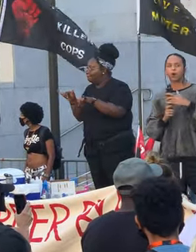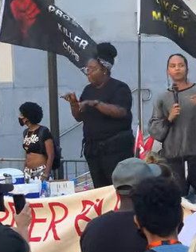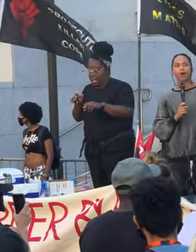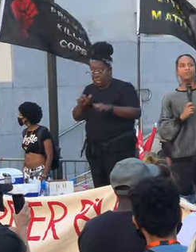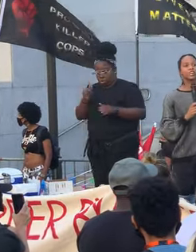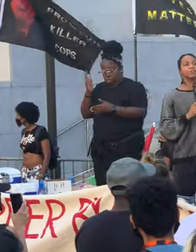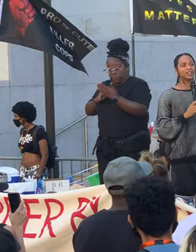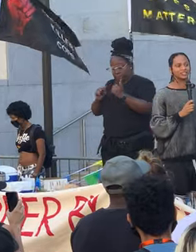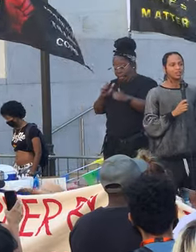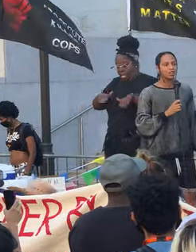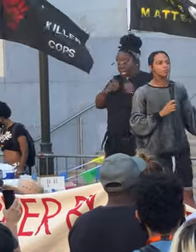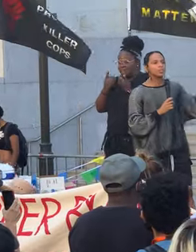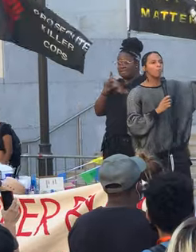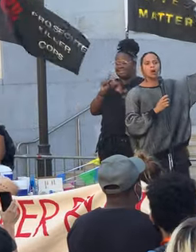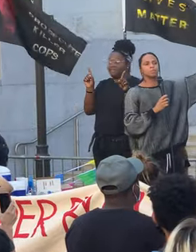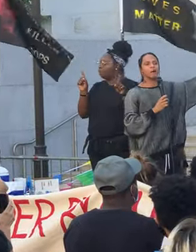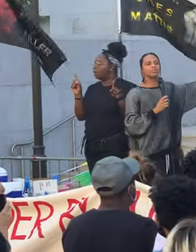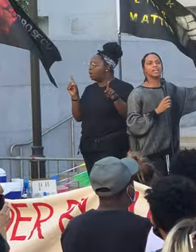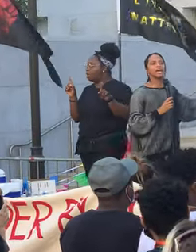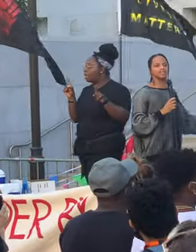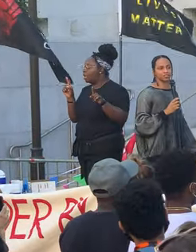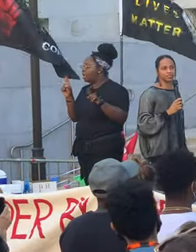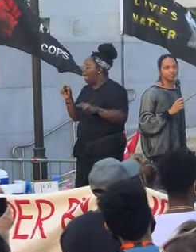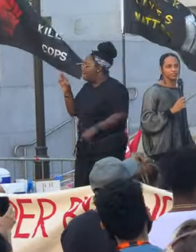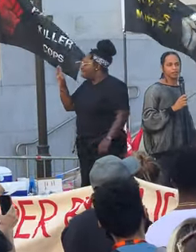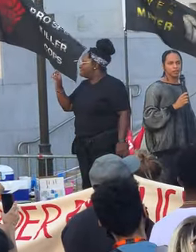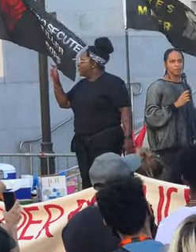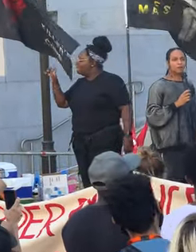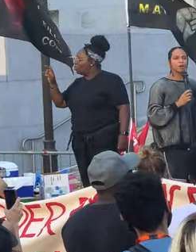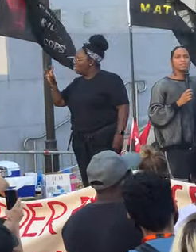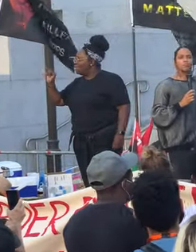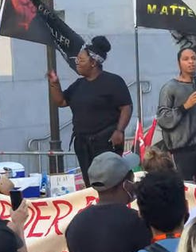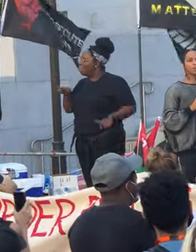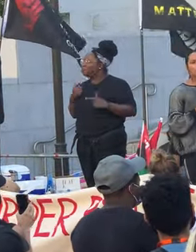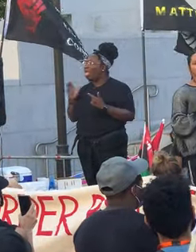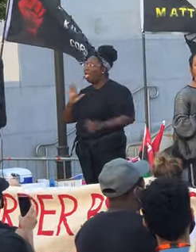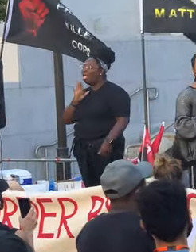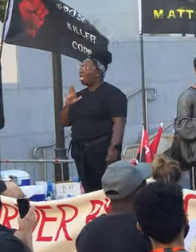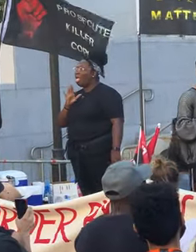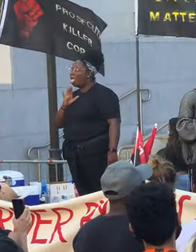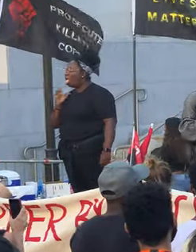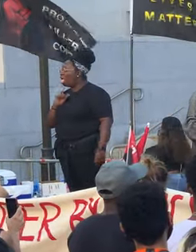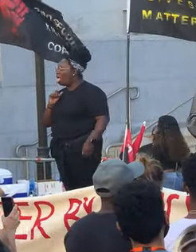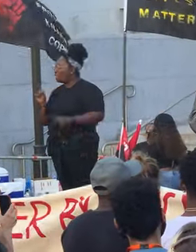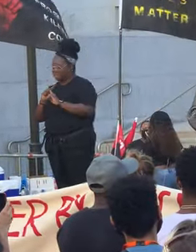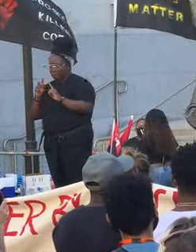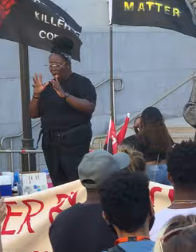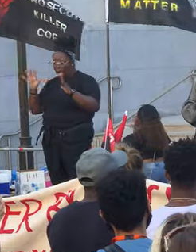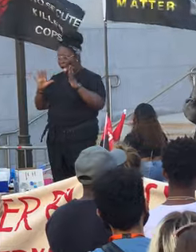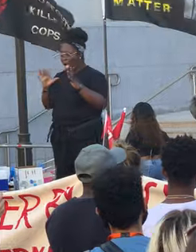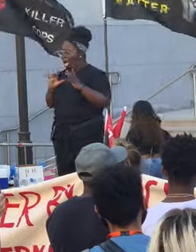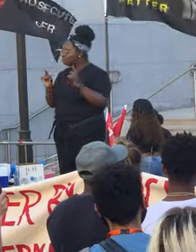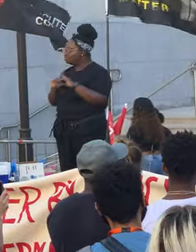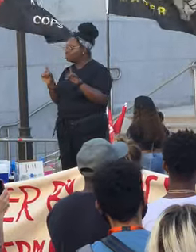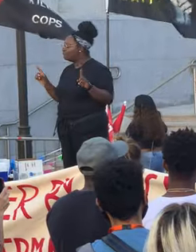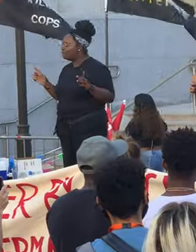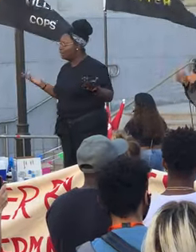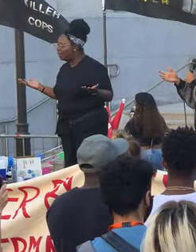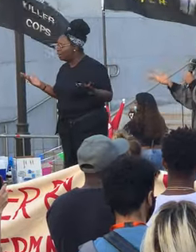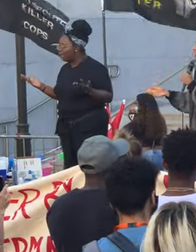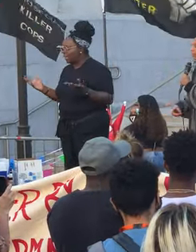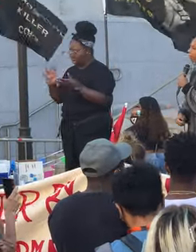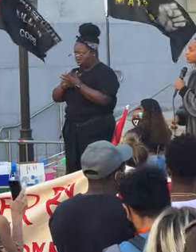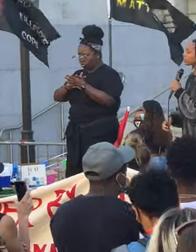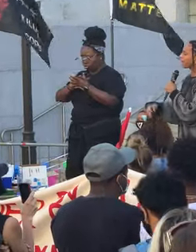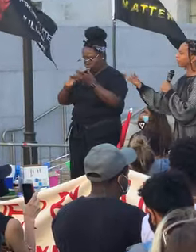living in a world far different than the world in Beverly Hills, far different than the world in Hollywood. Not a story